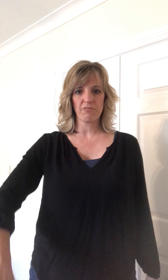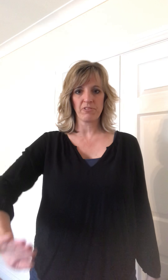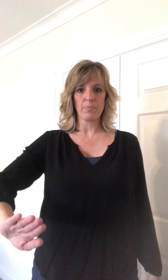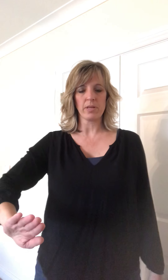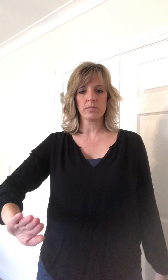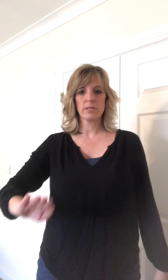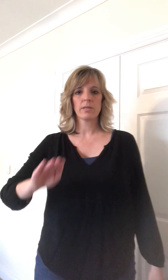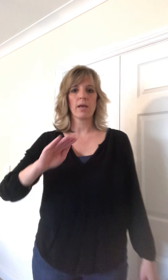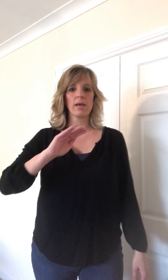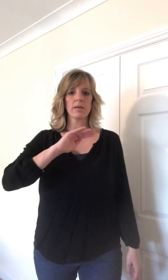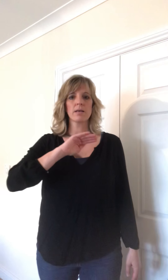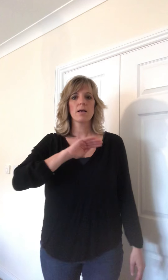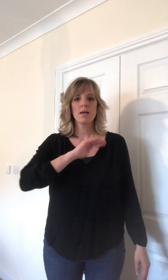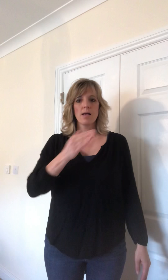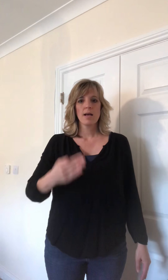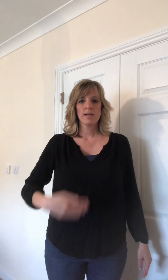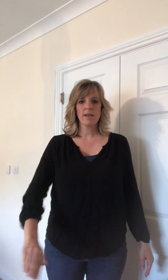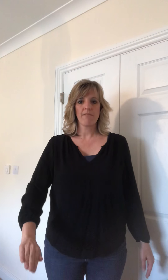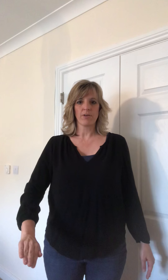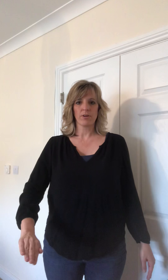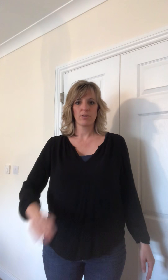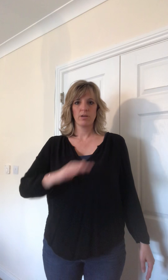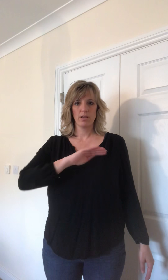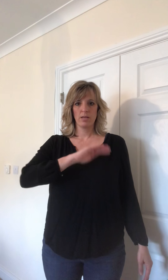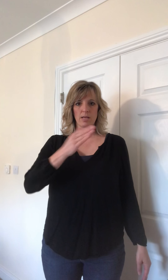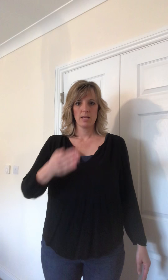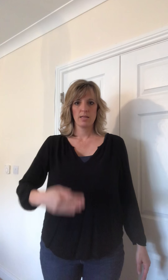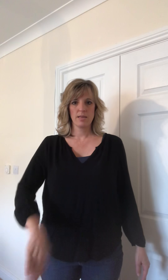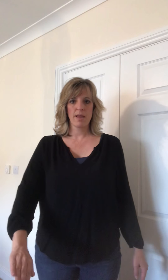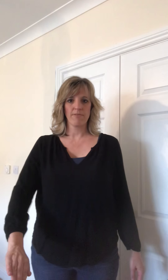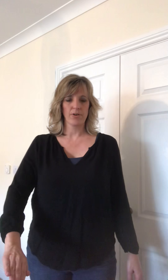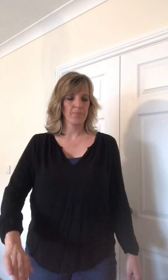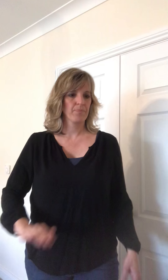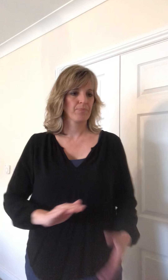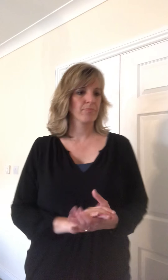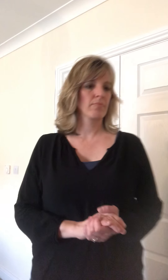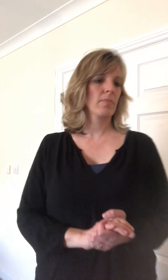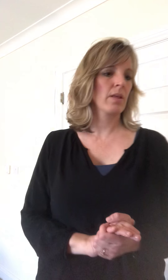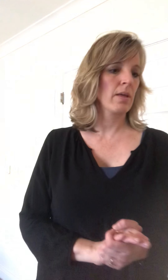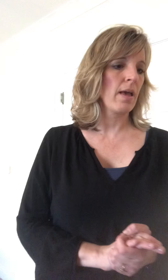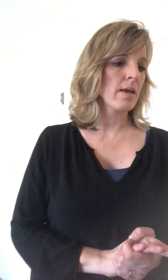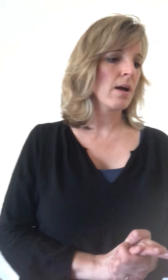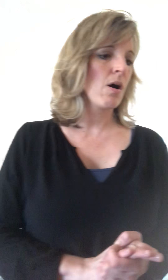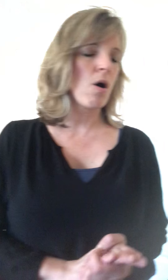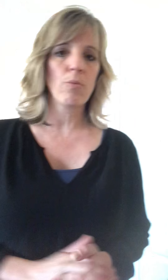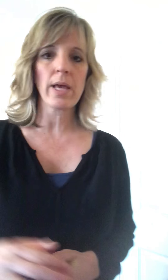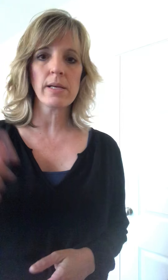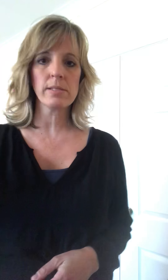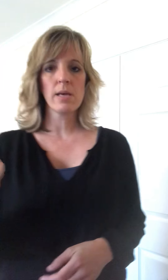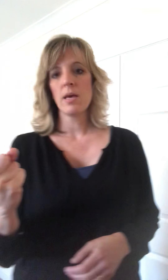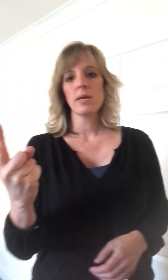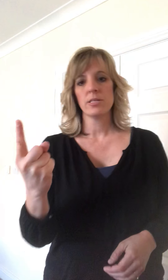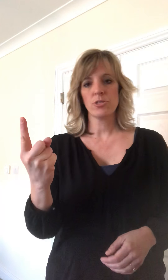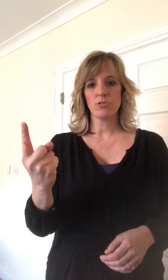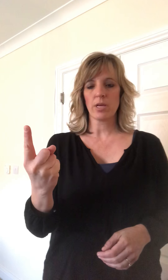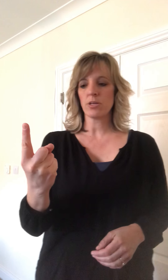flip it, okay? Never. Never. Okay, always is you take